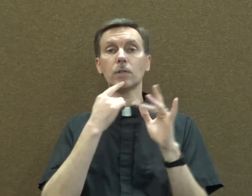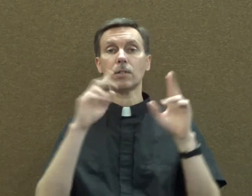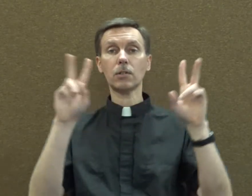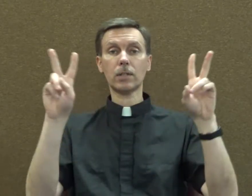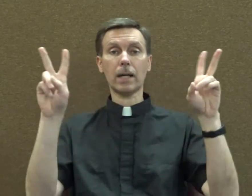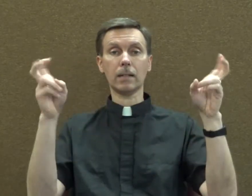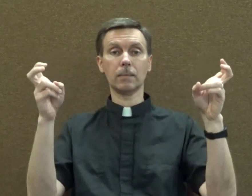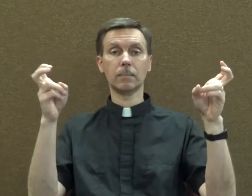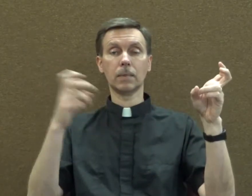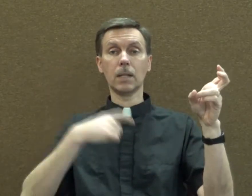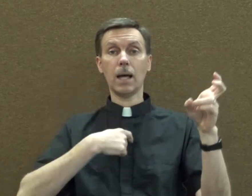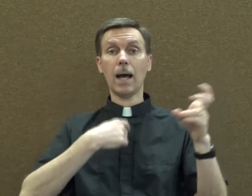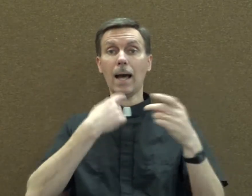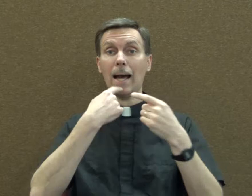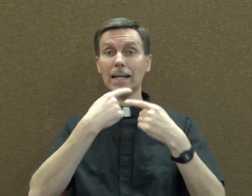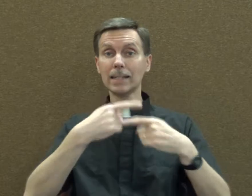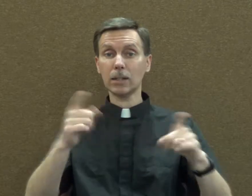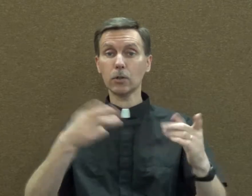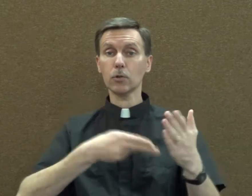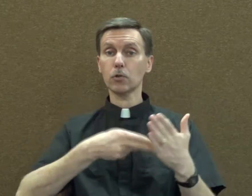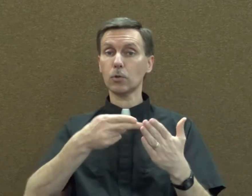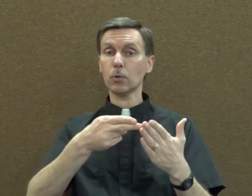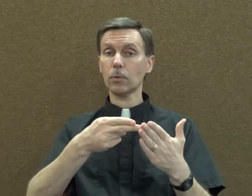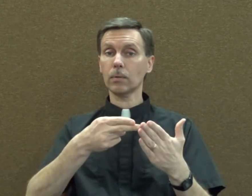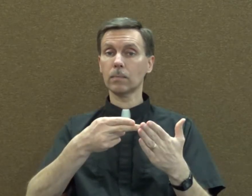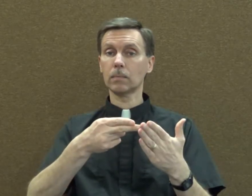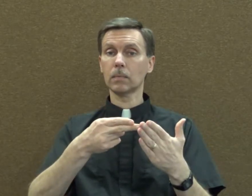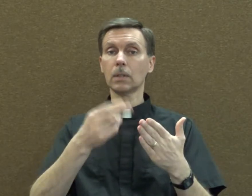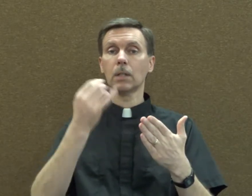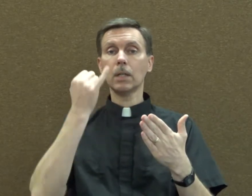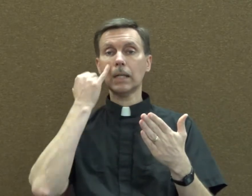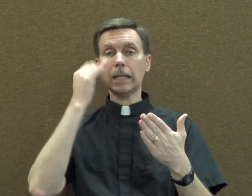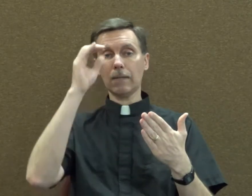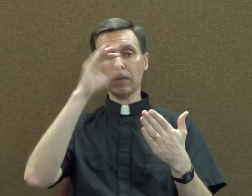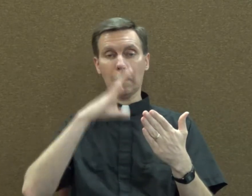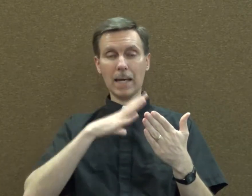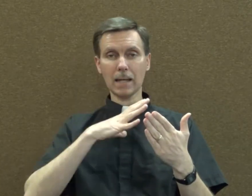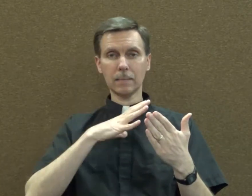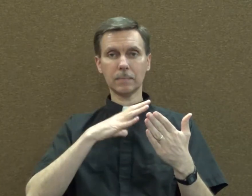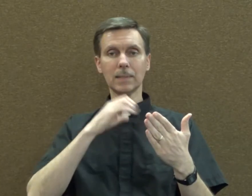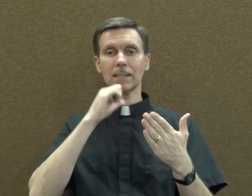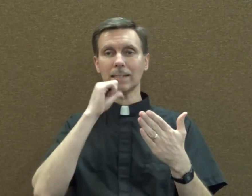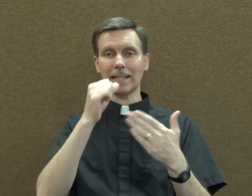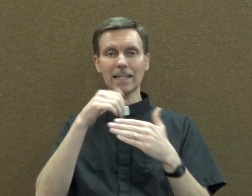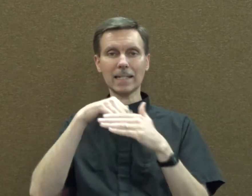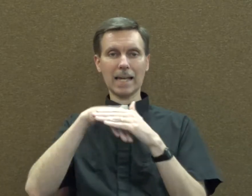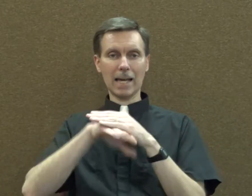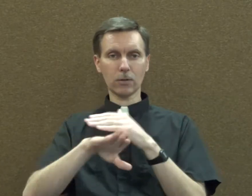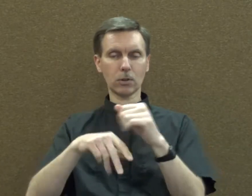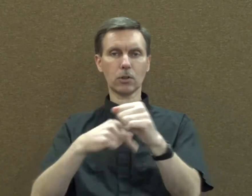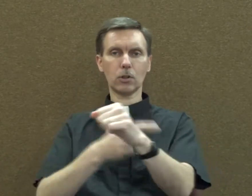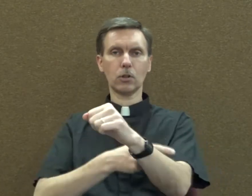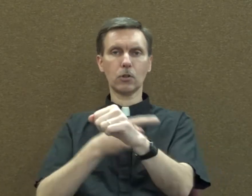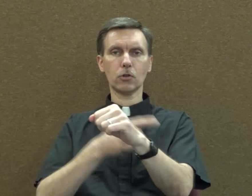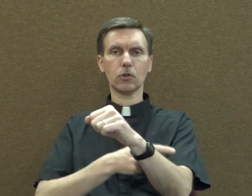Jesus said, I tell you the truth. If a man doesn't enter the